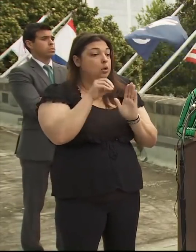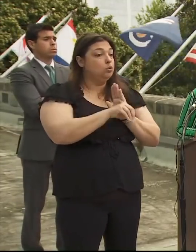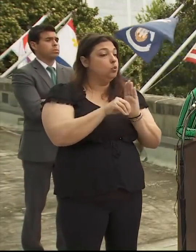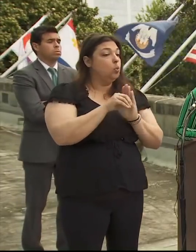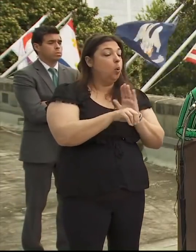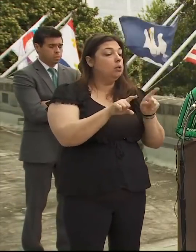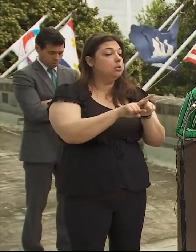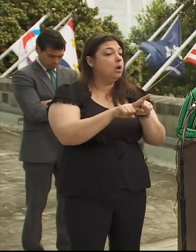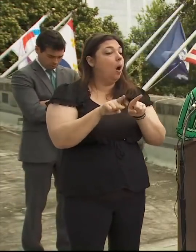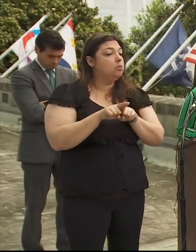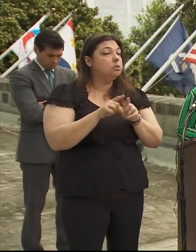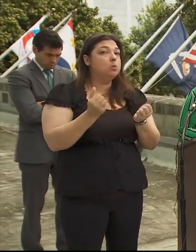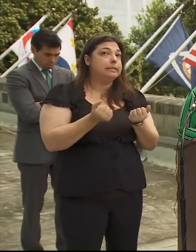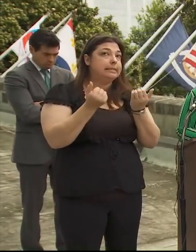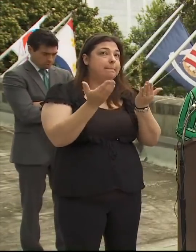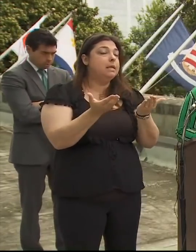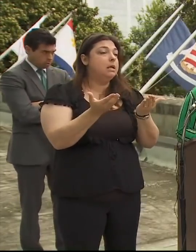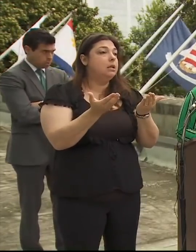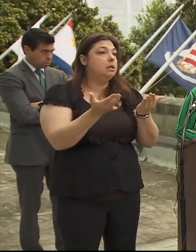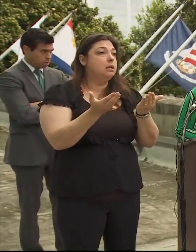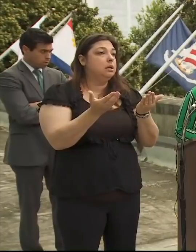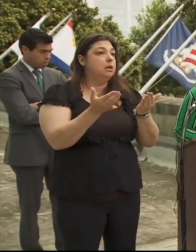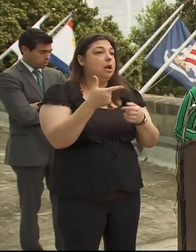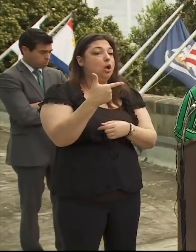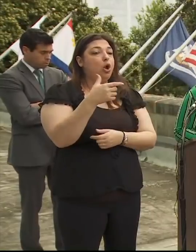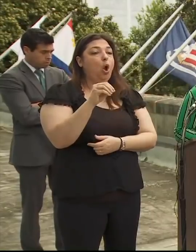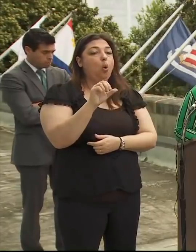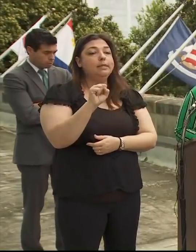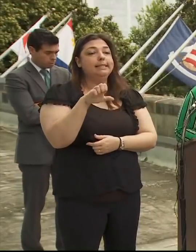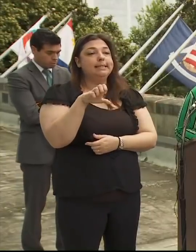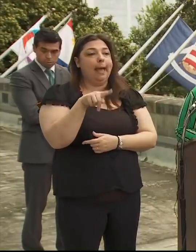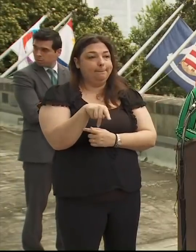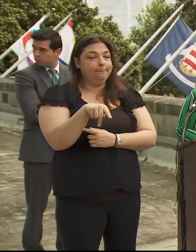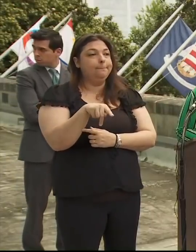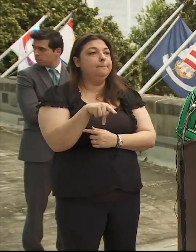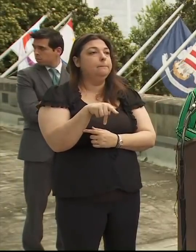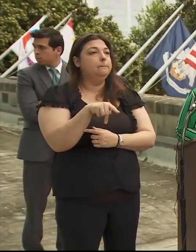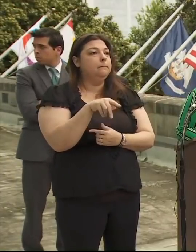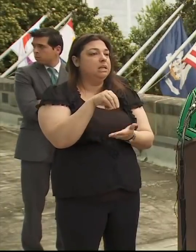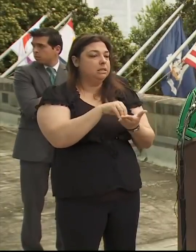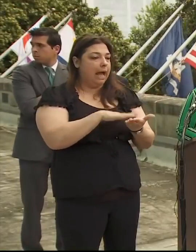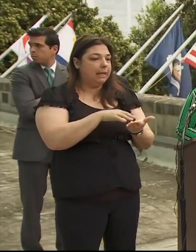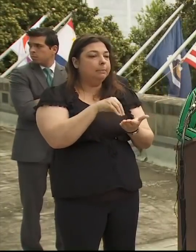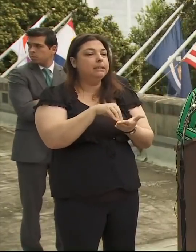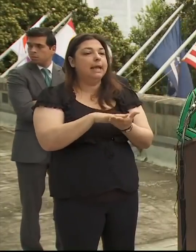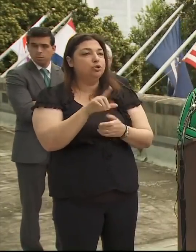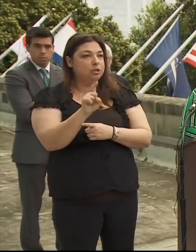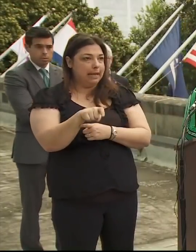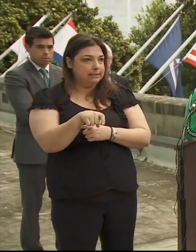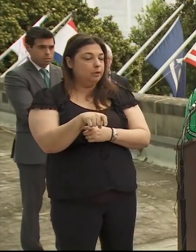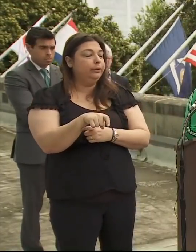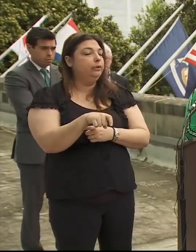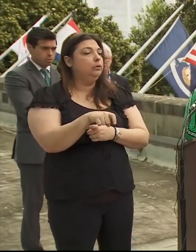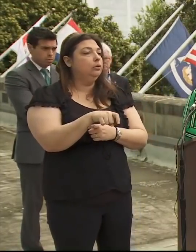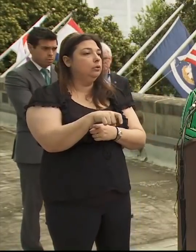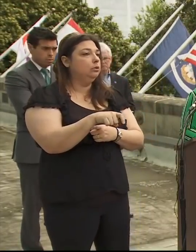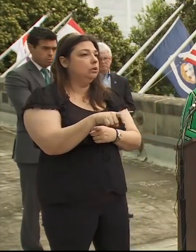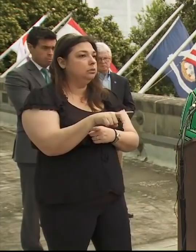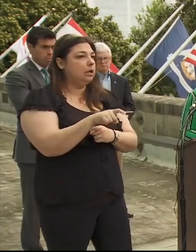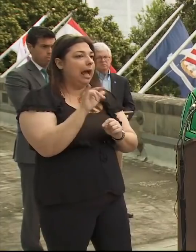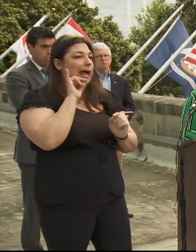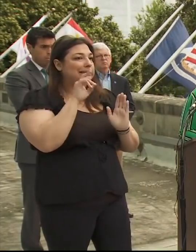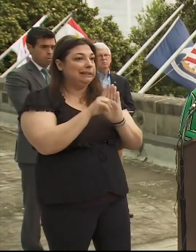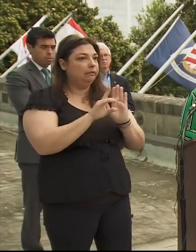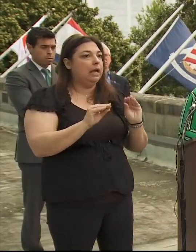has also submitted to GOSEP, you know, the documentation needed that